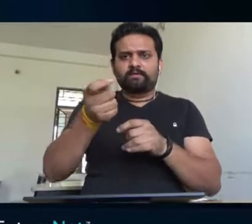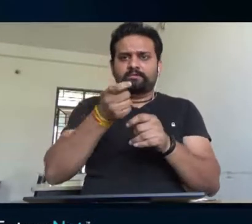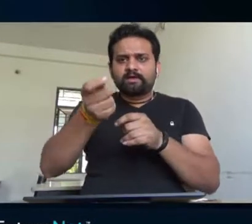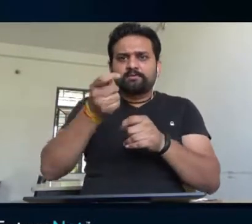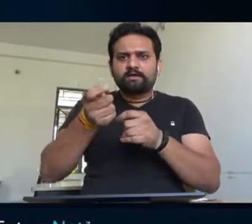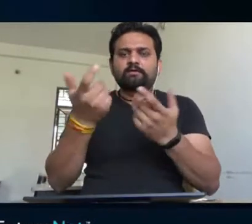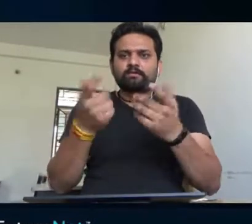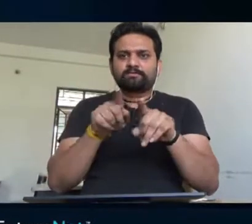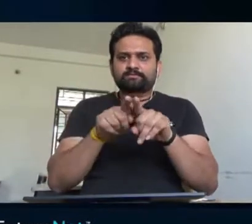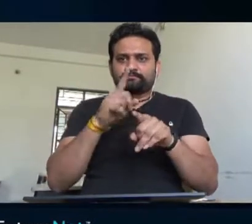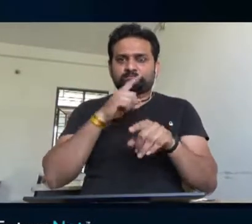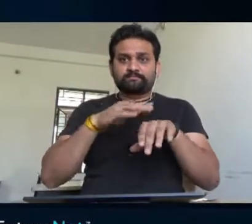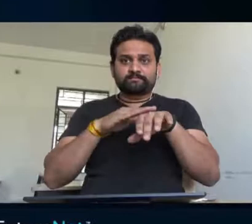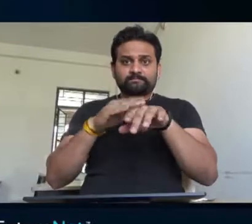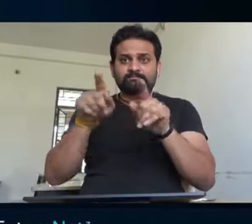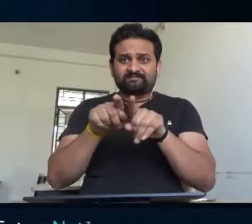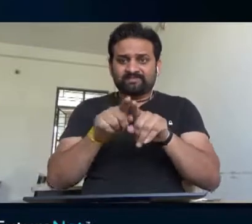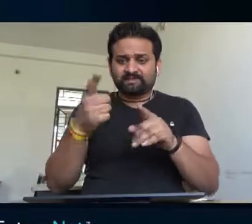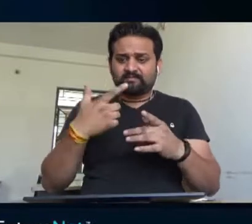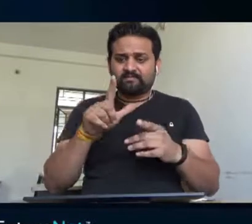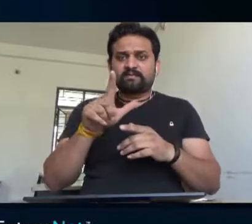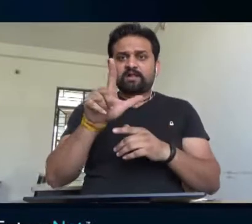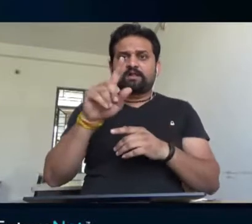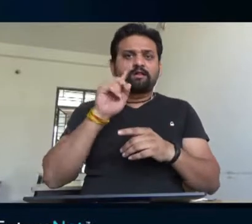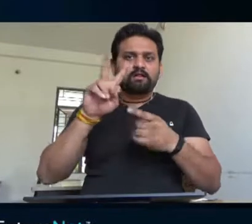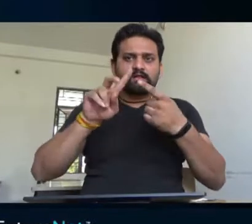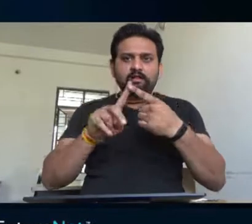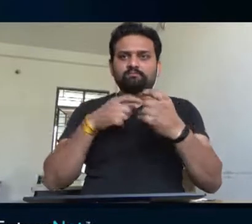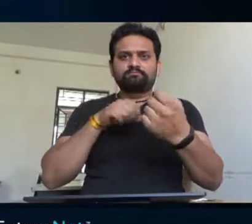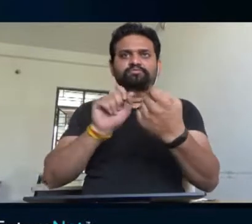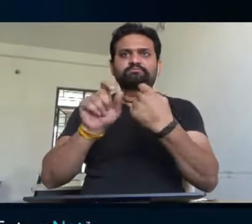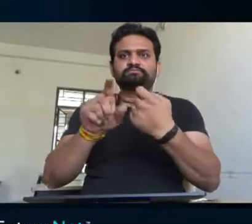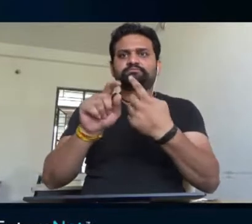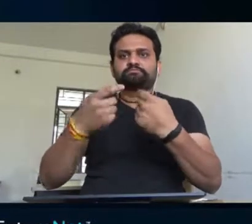now some live tests with that payouts, and when they are good, then we will